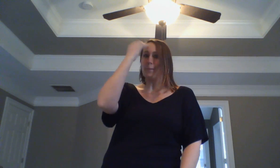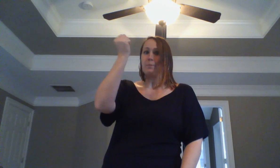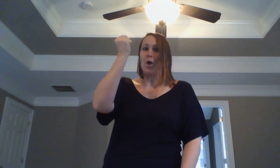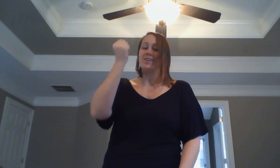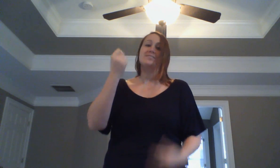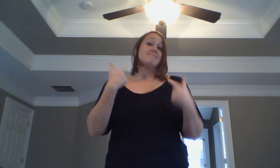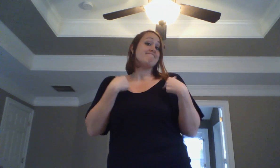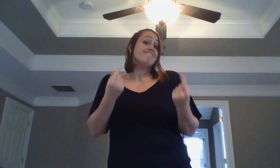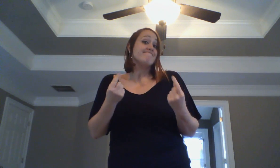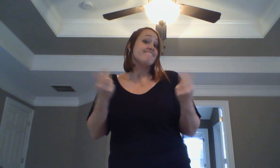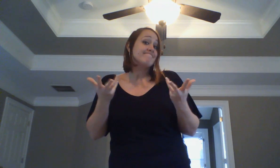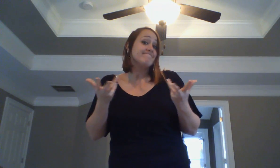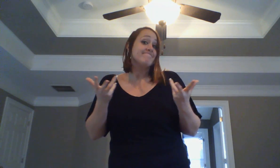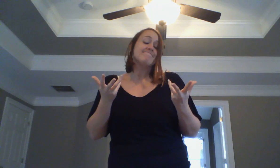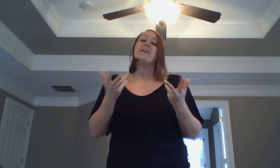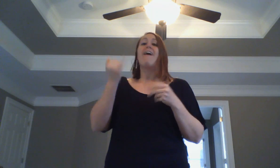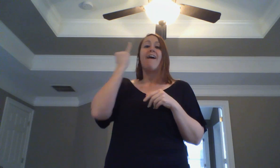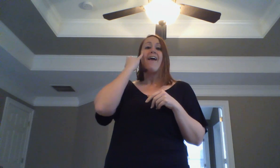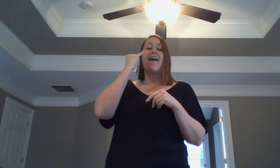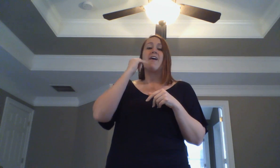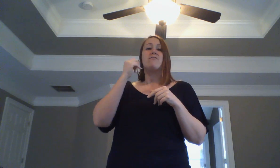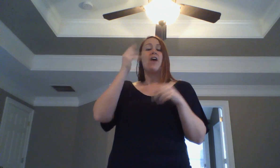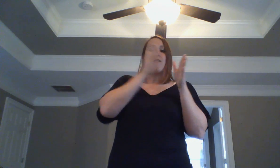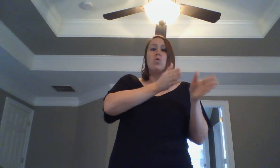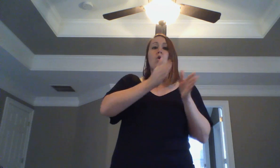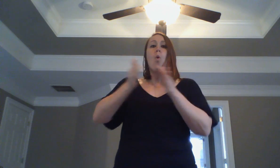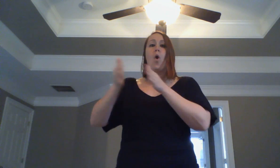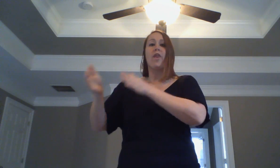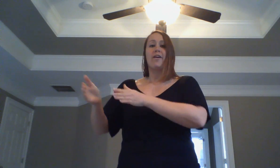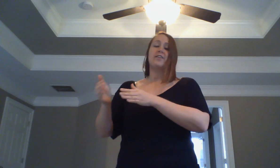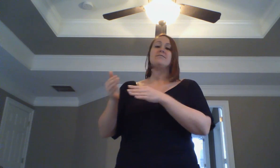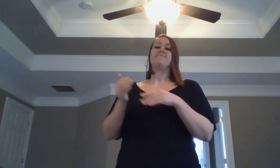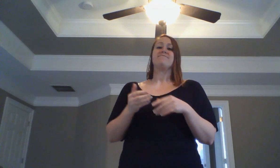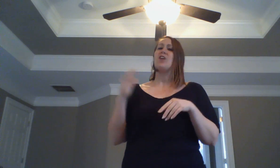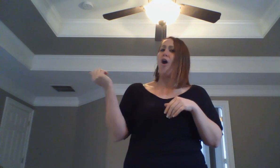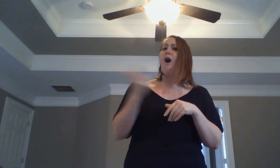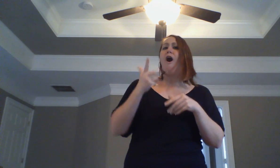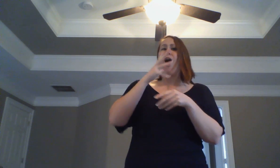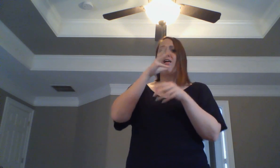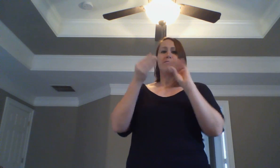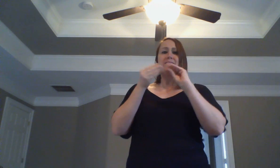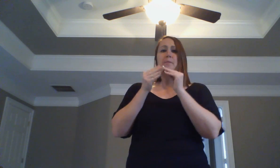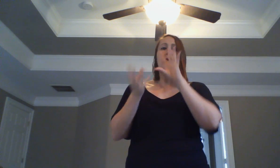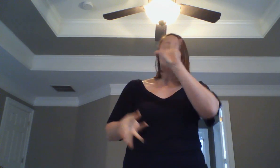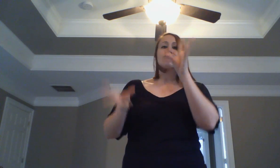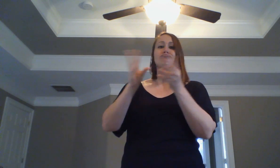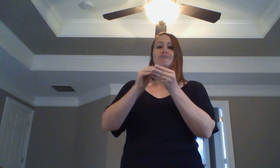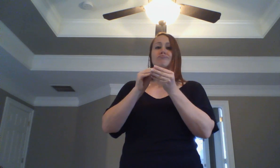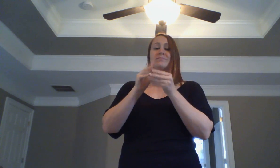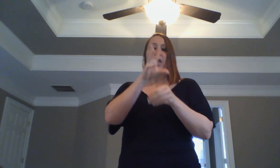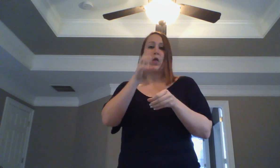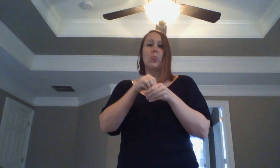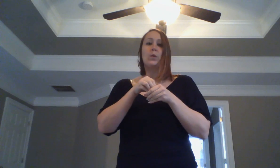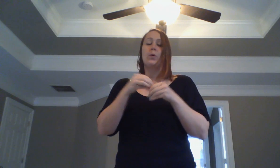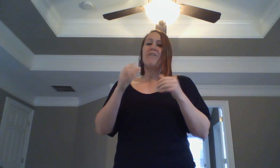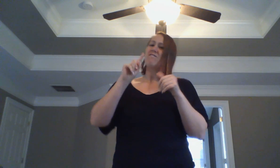in order, and I go high enough just so all the numbers I'm using are kind of in it. So you know the first number is 0, which is nothing. Maybe you don't know, but